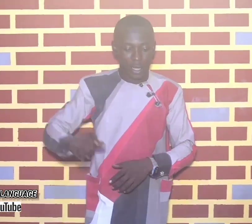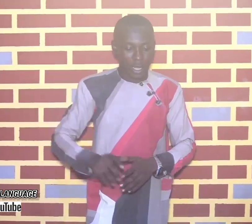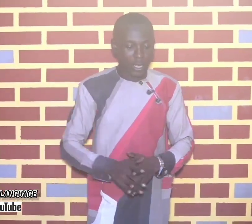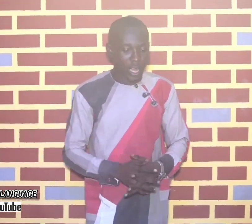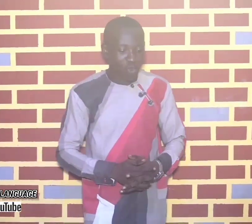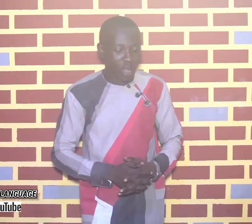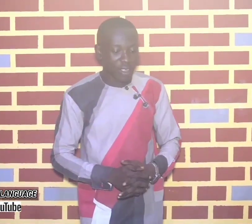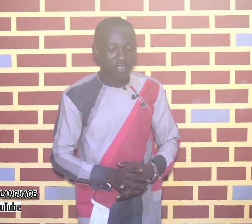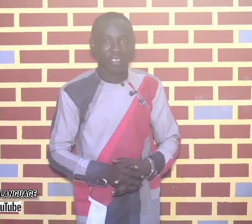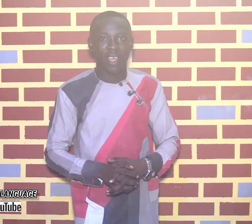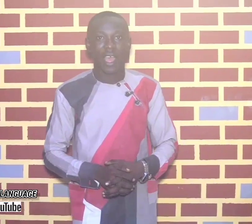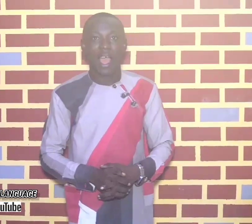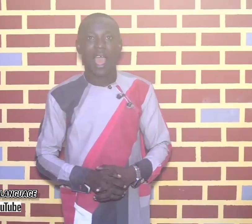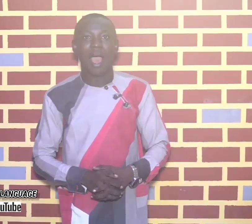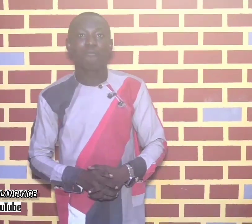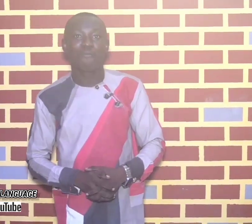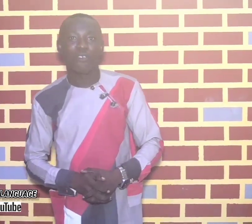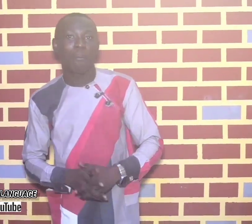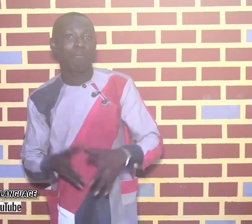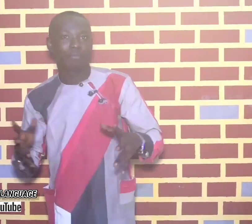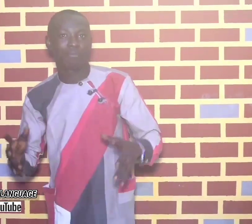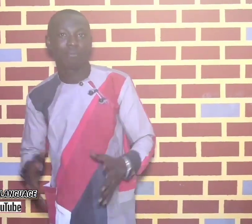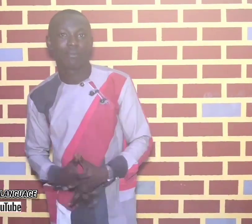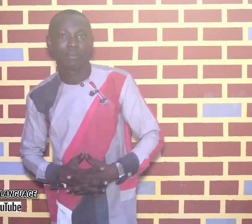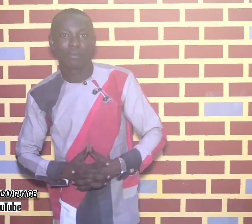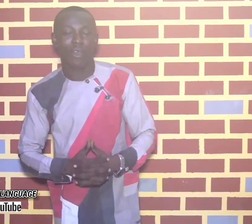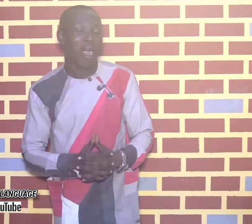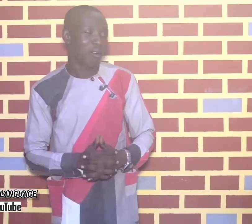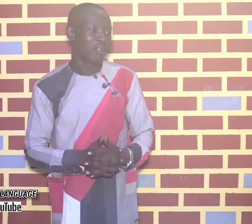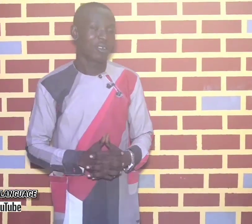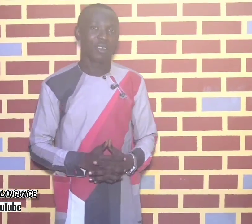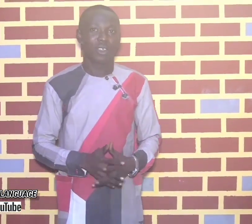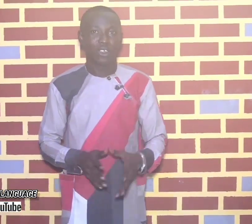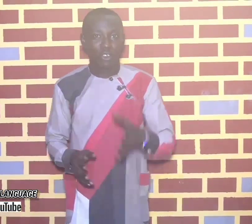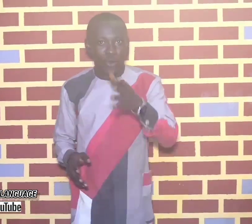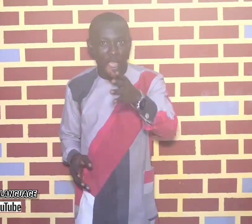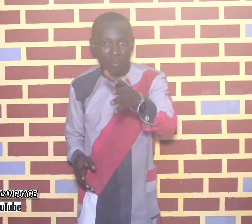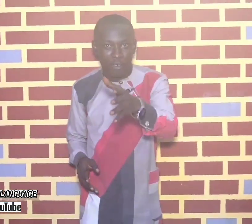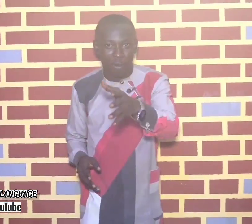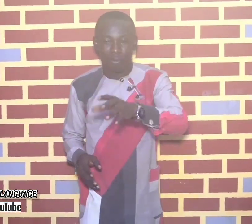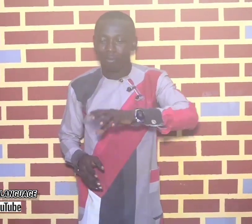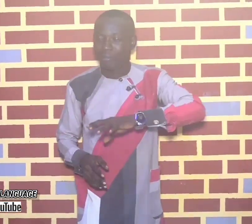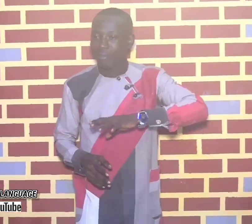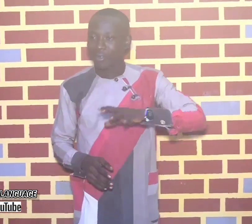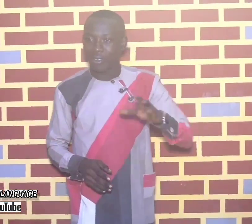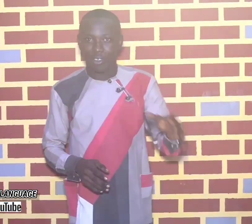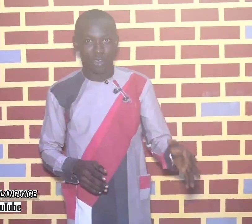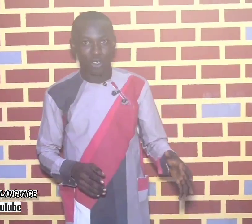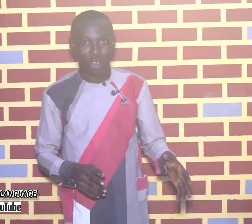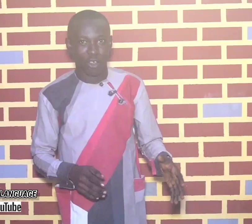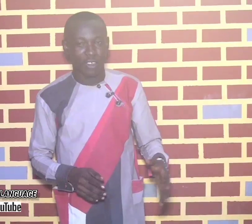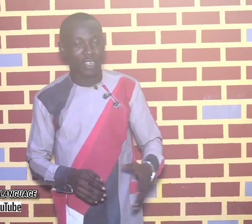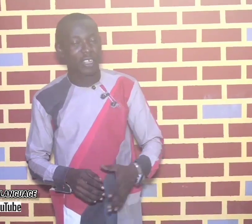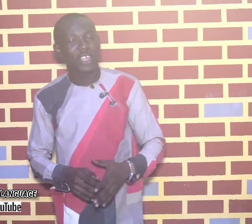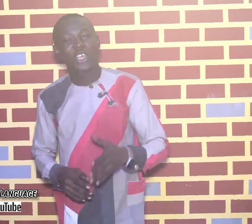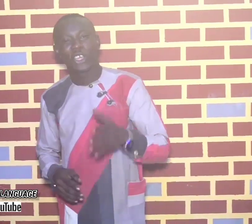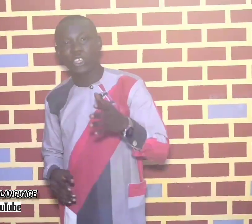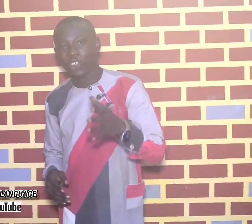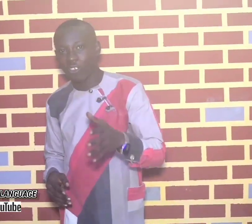The next one is, I'm from. Wow. You know where you're from. You know your country, your